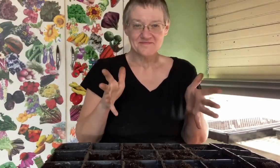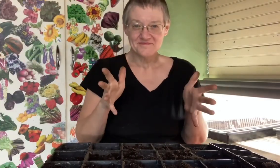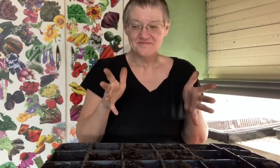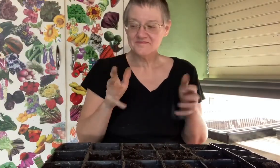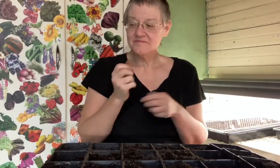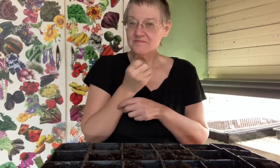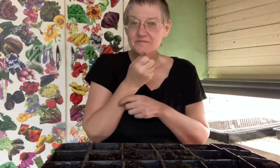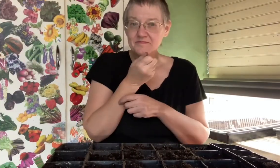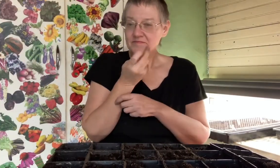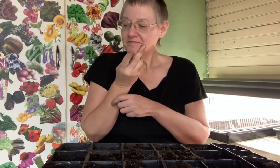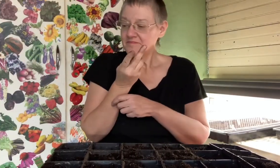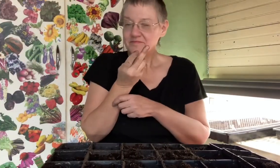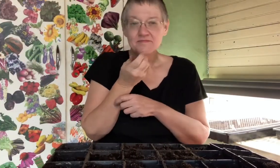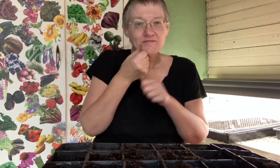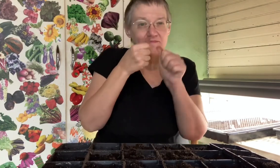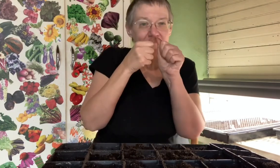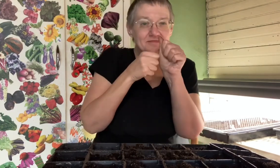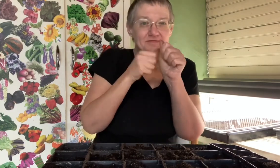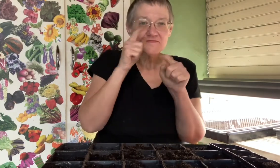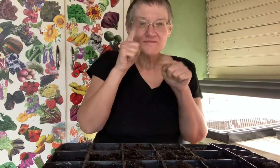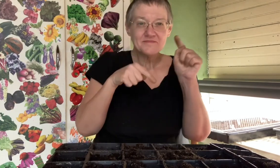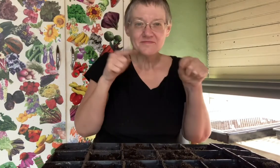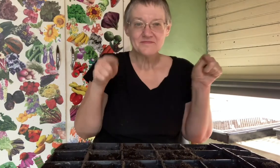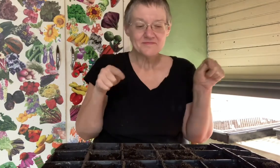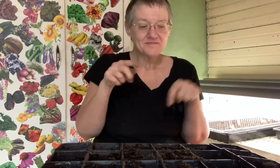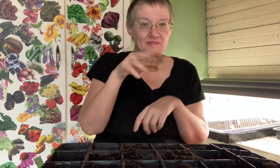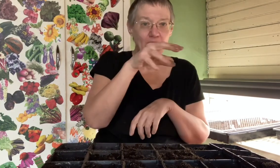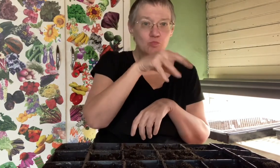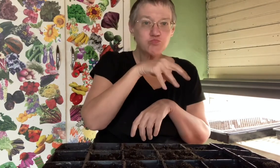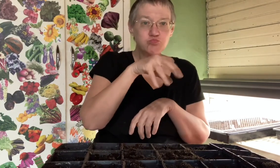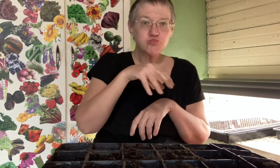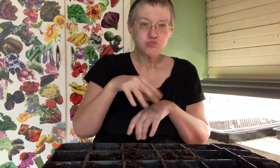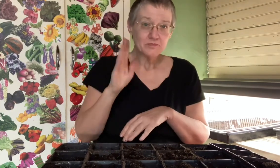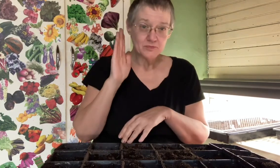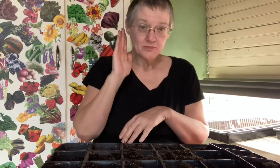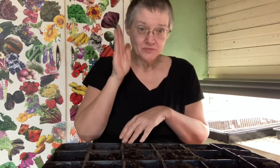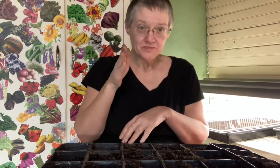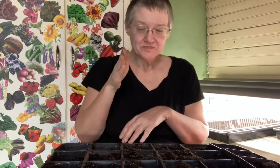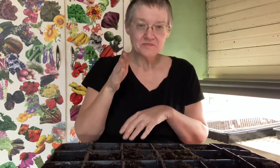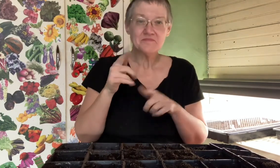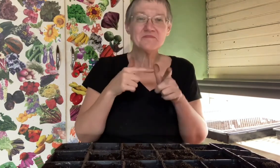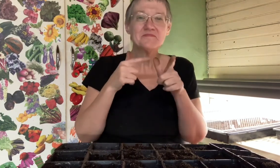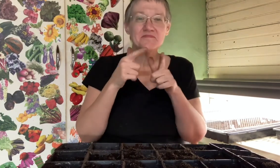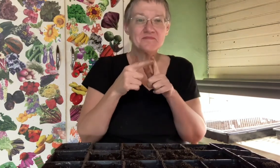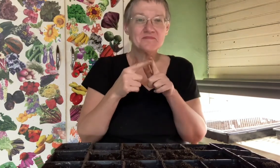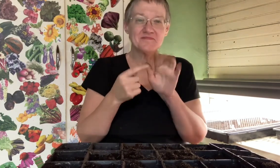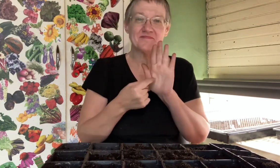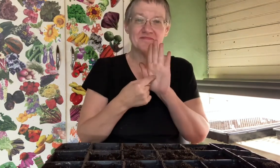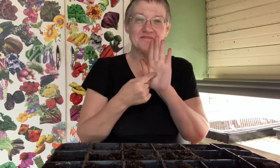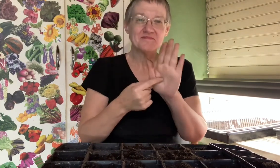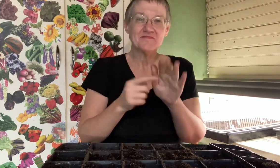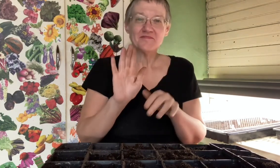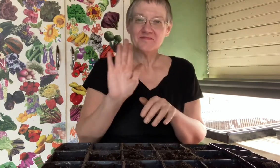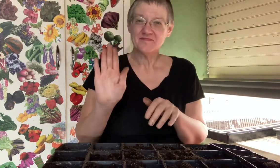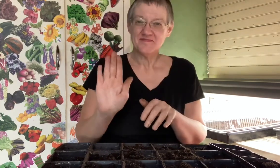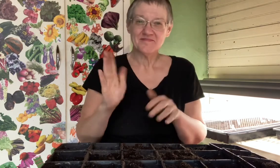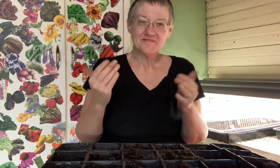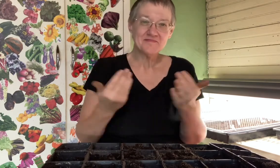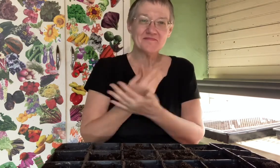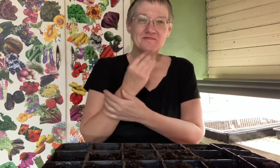Now I've got 1 tray left and several of each variety. So I'm going to get these potted up, then I'm going to show you their